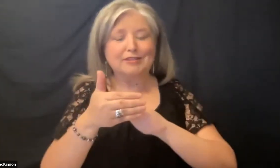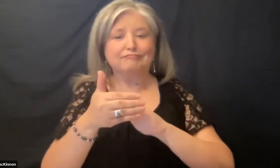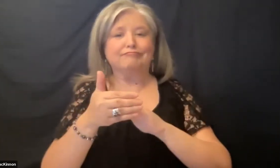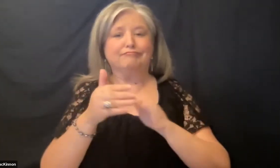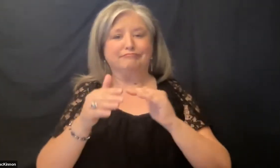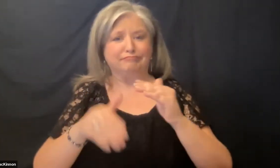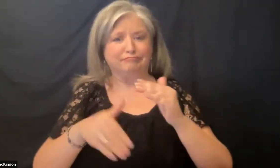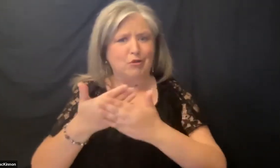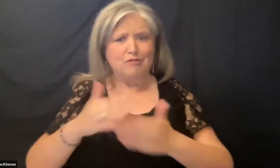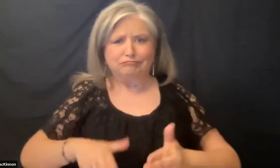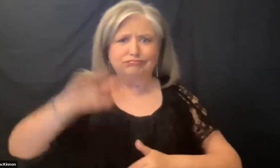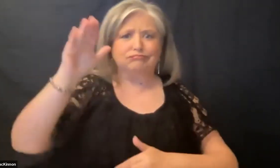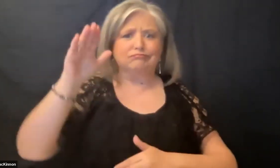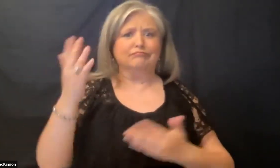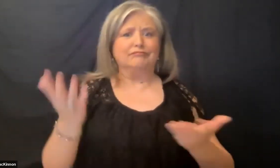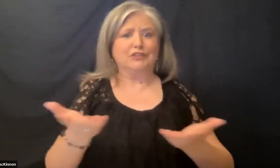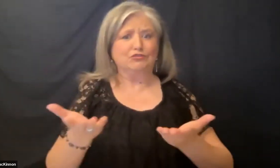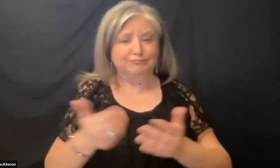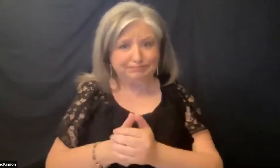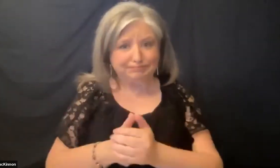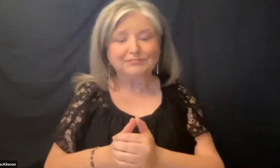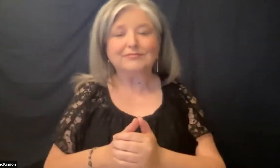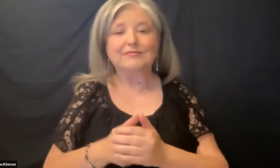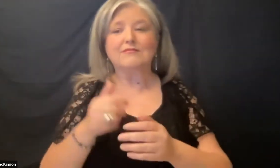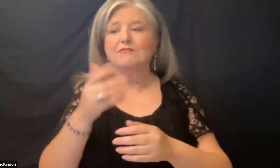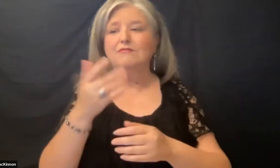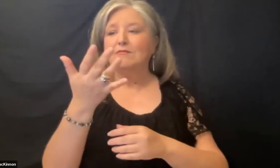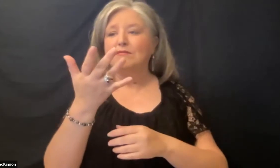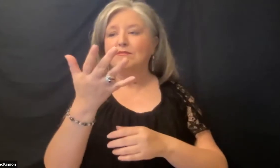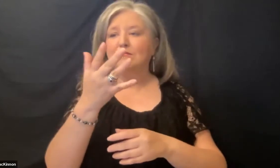Gayatri is a Toronto Indo-Caribbean raised